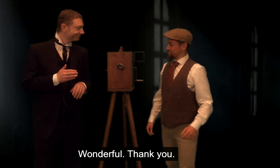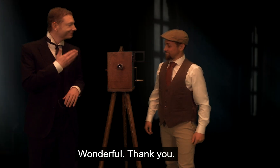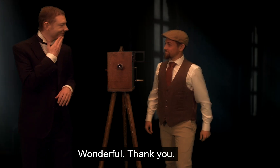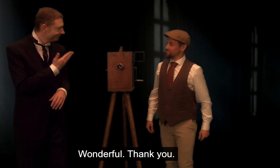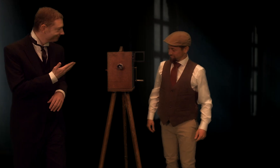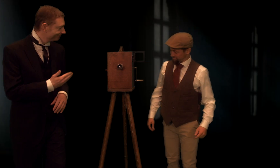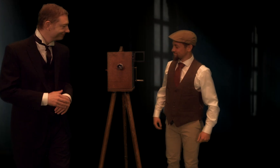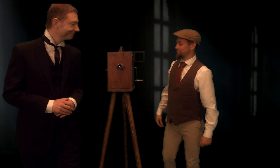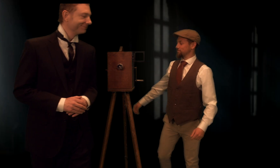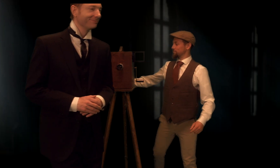Wonderful. Thank you.